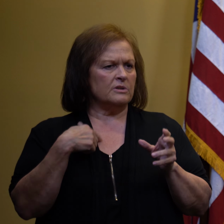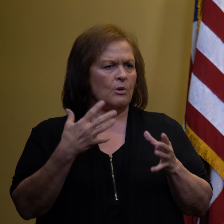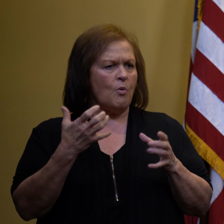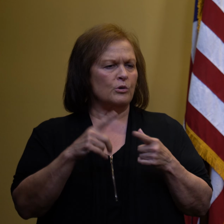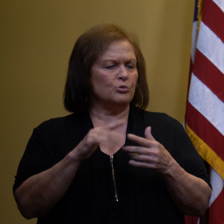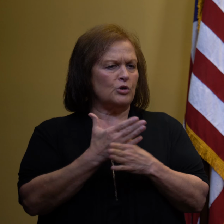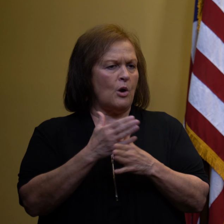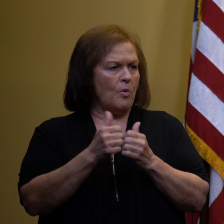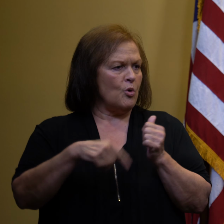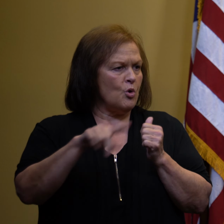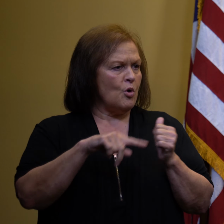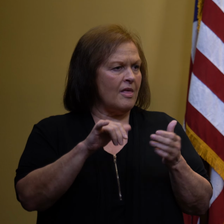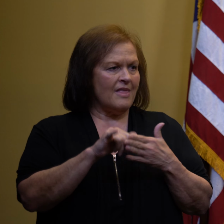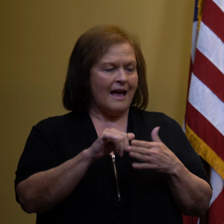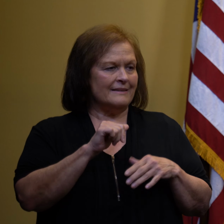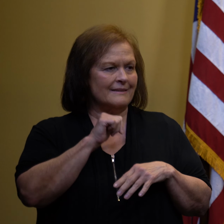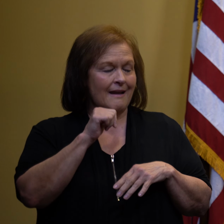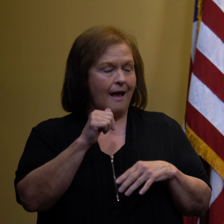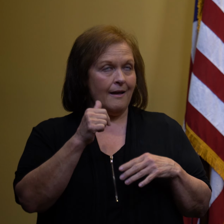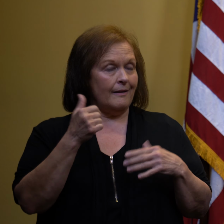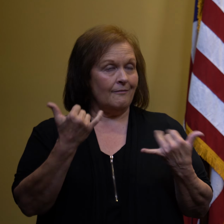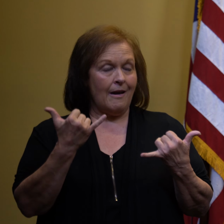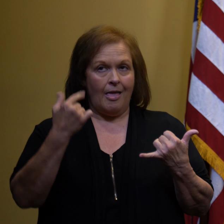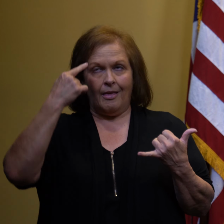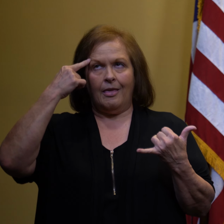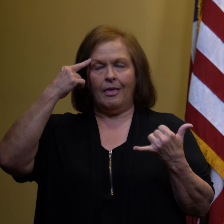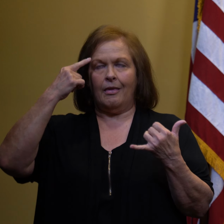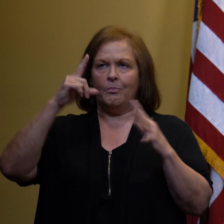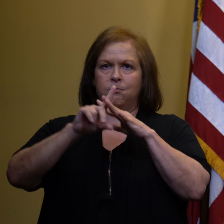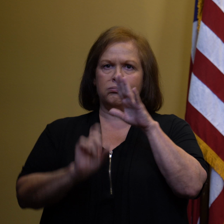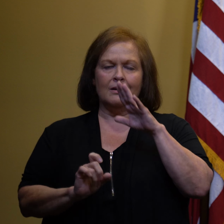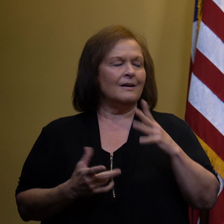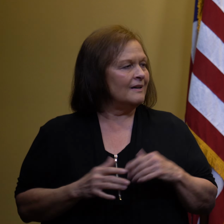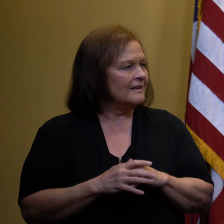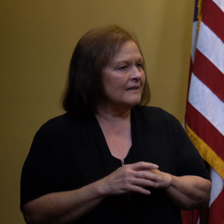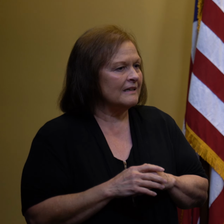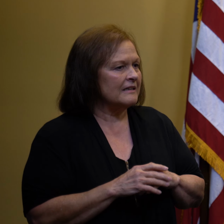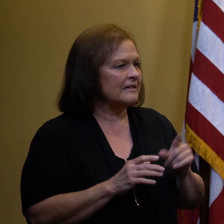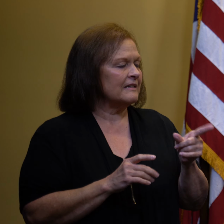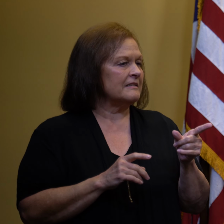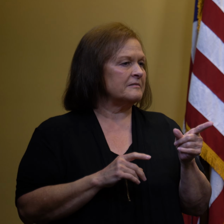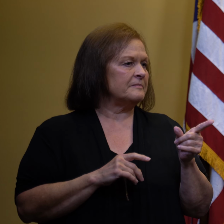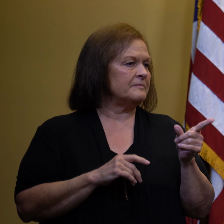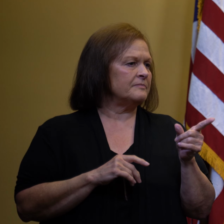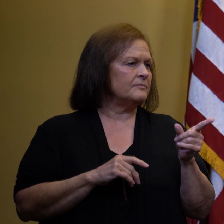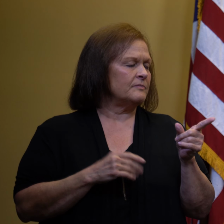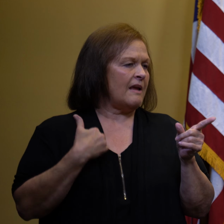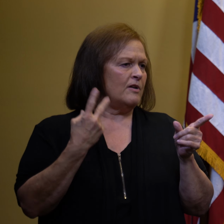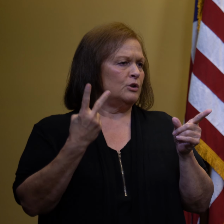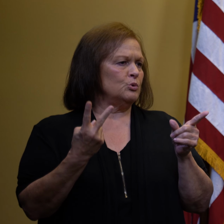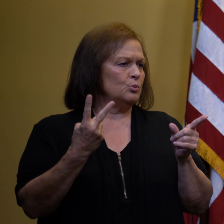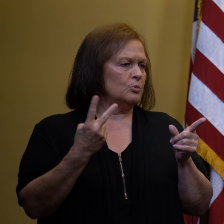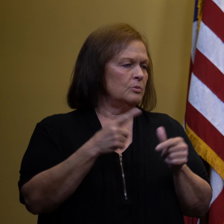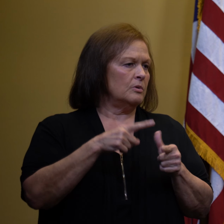to share that is not coming to mind right now. So John, kick us off. Starting with deputy issue. I have two